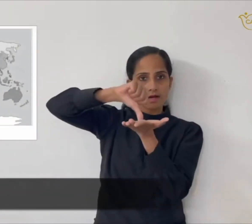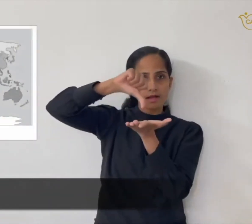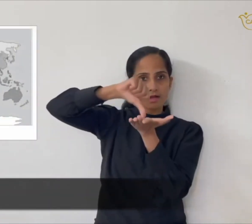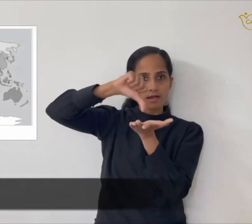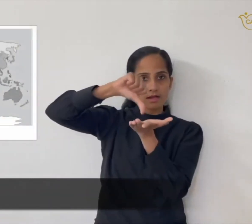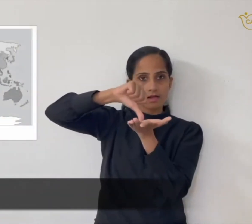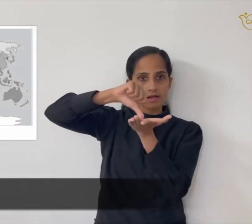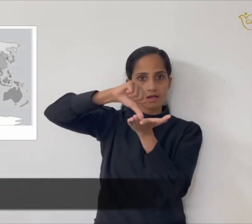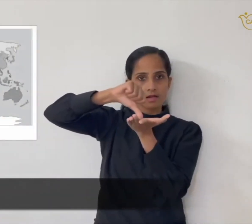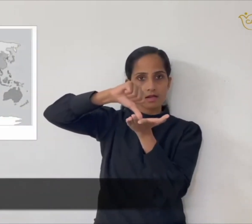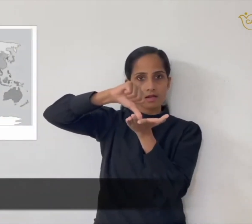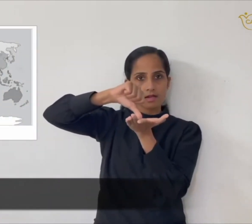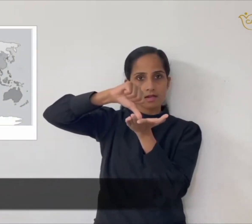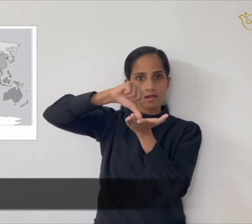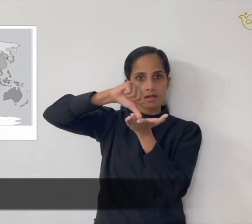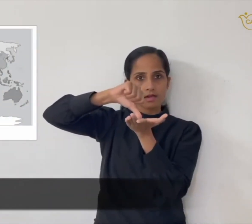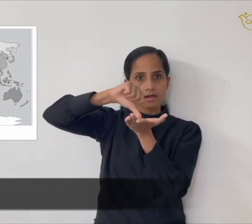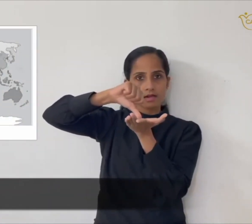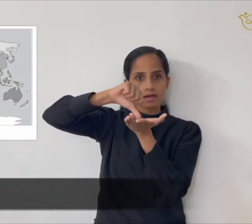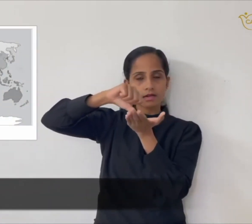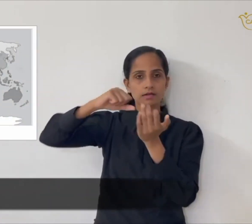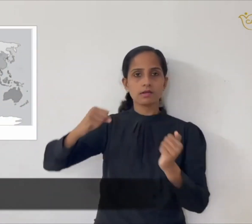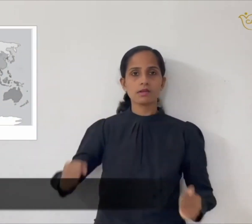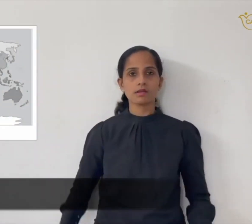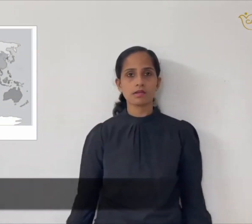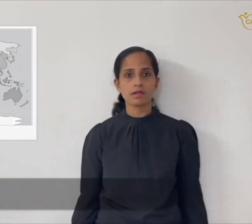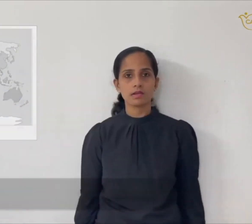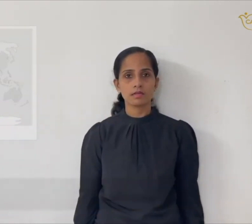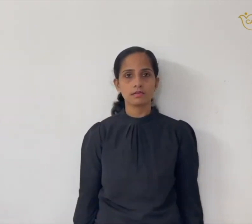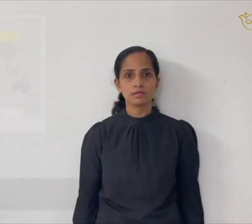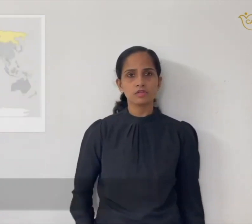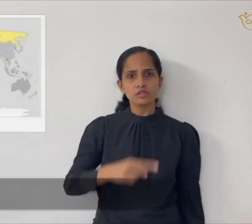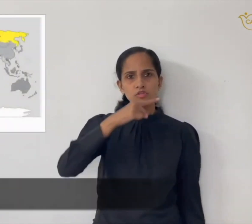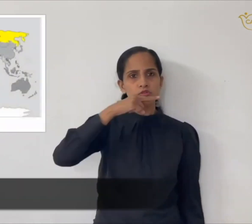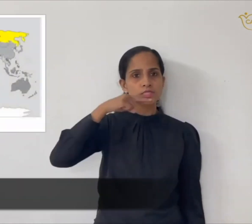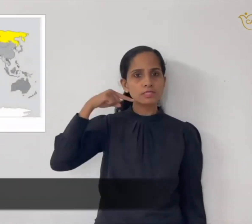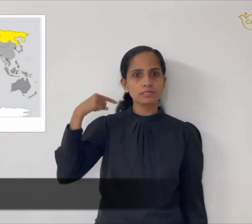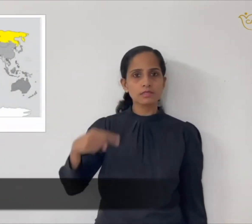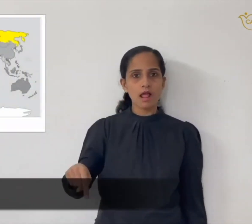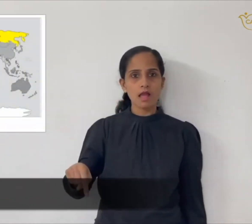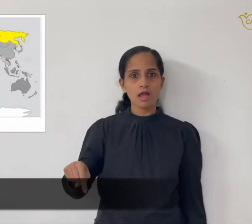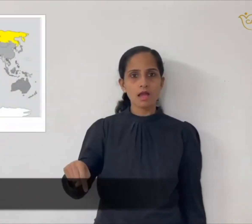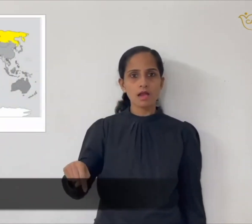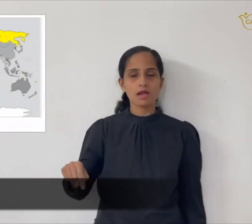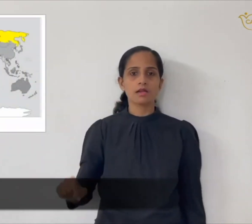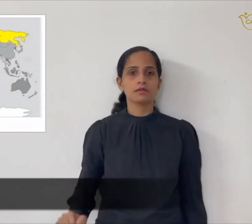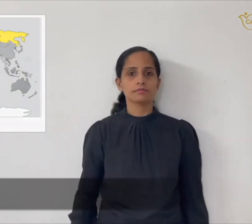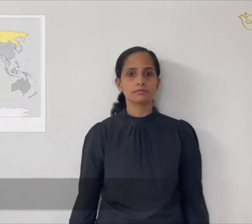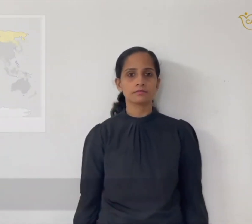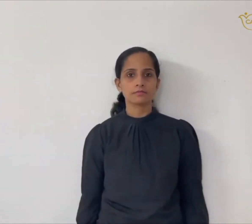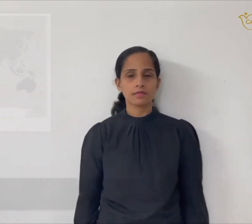Iran. Russia,